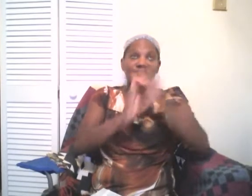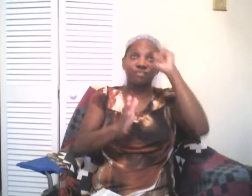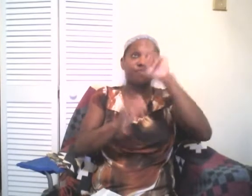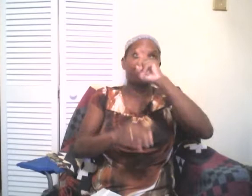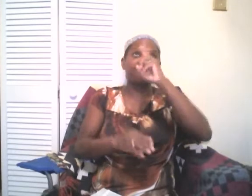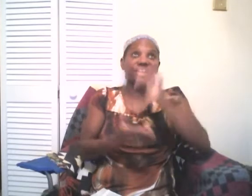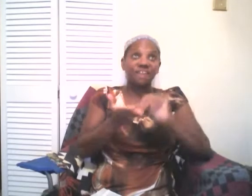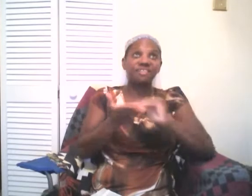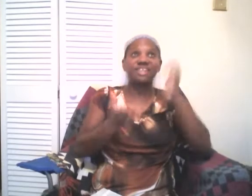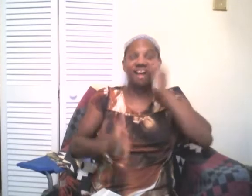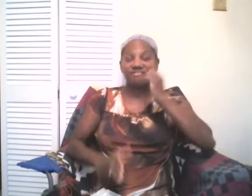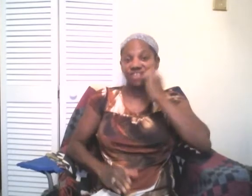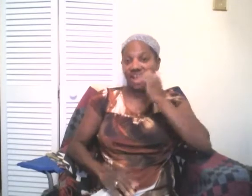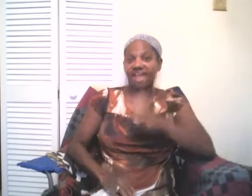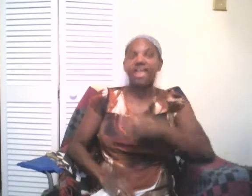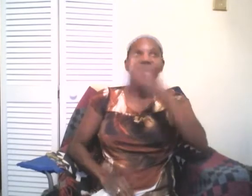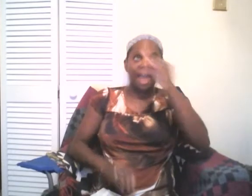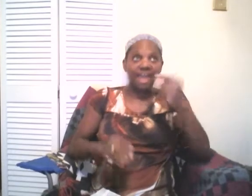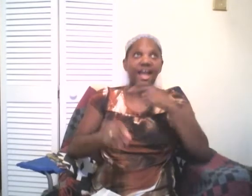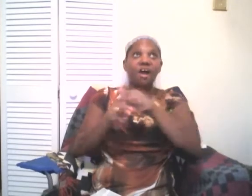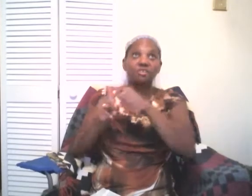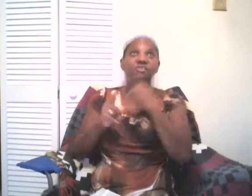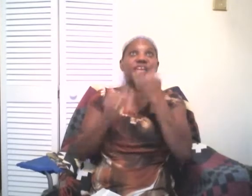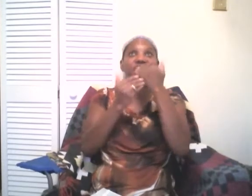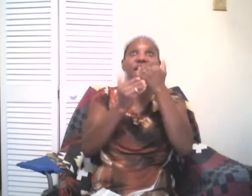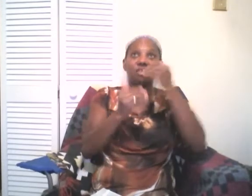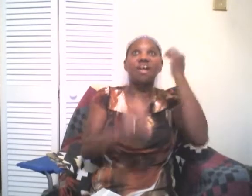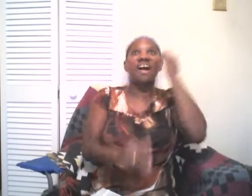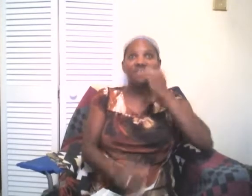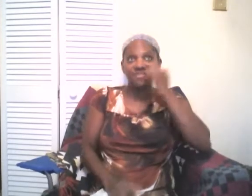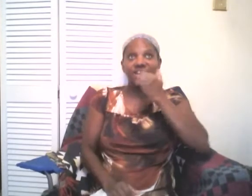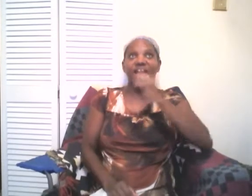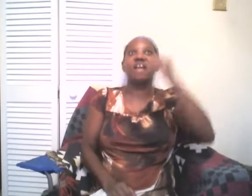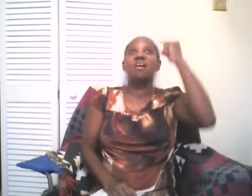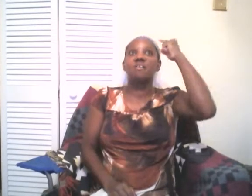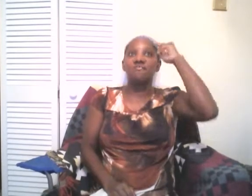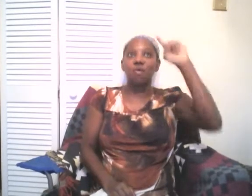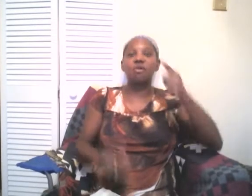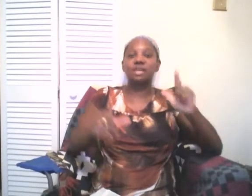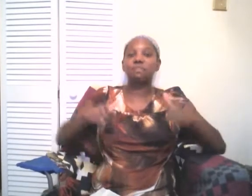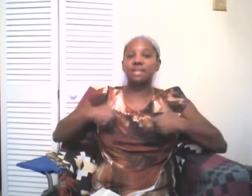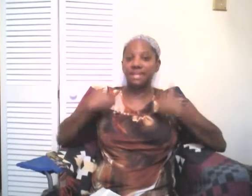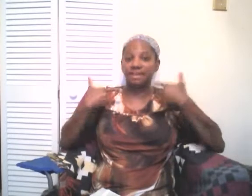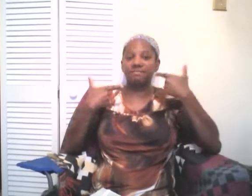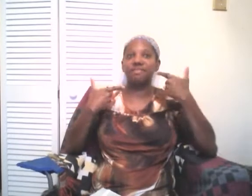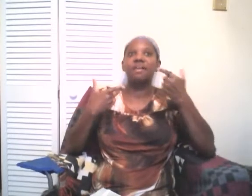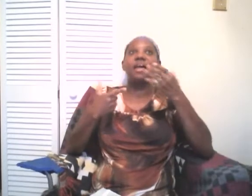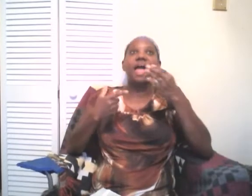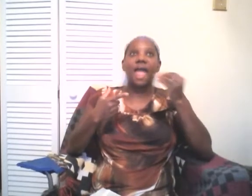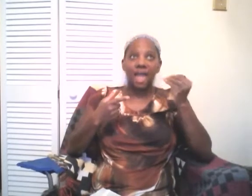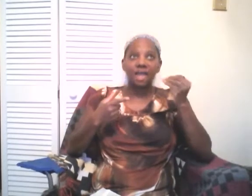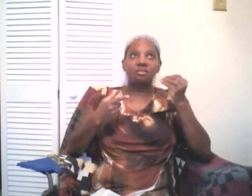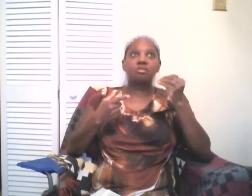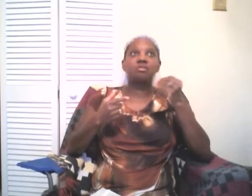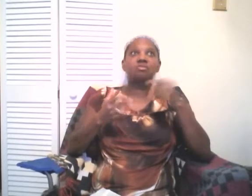I ask for forgiveness every day, and I also say thank you every day for letting me live, and try